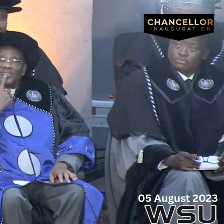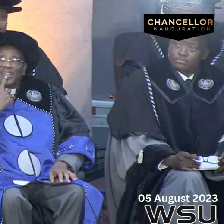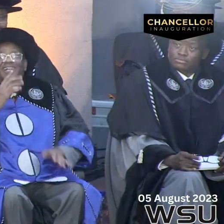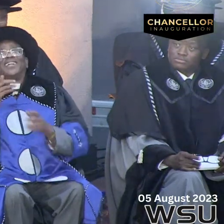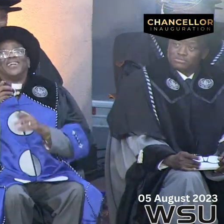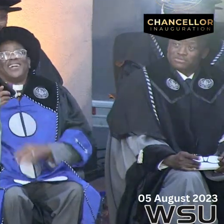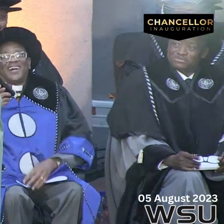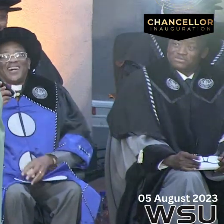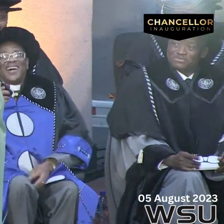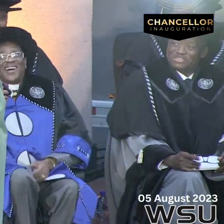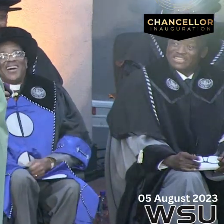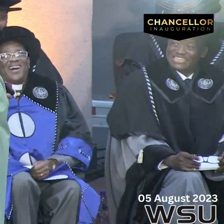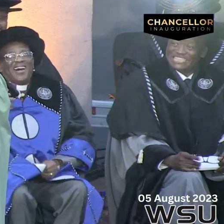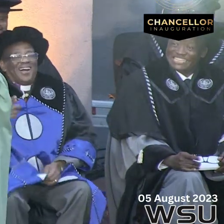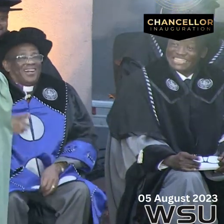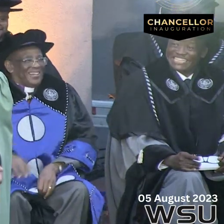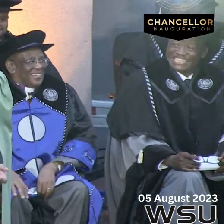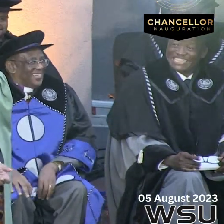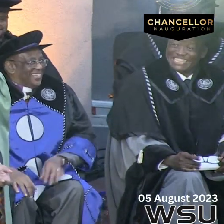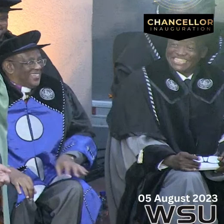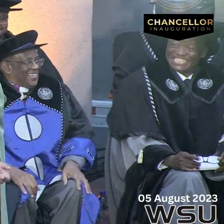ezam